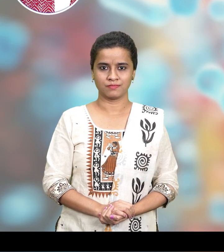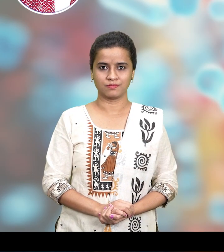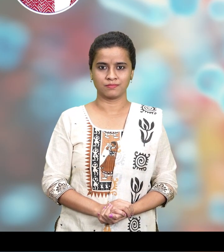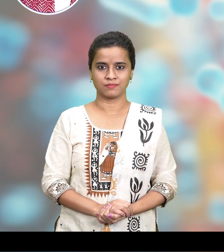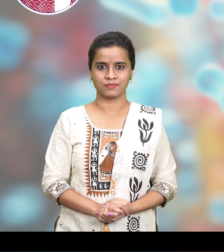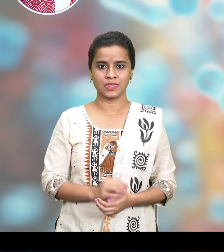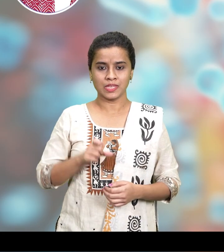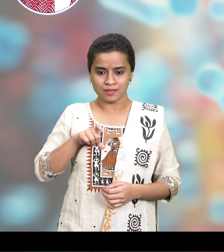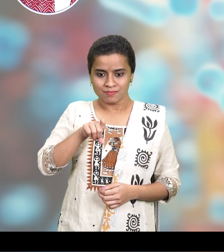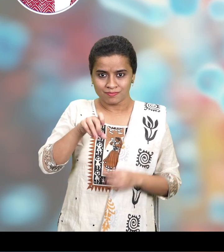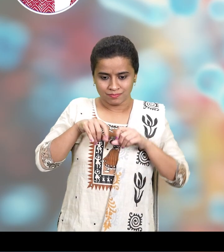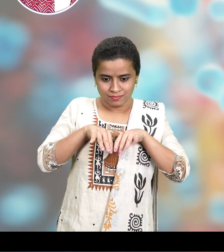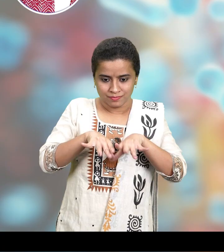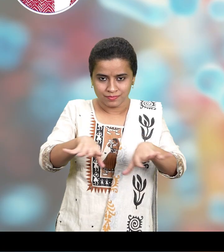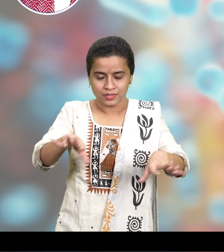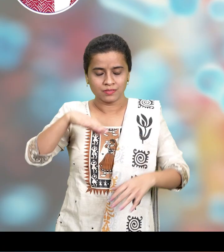infective disease,